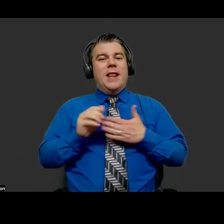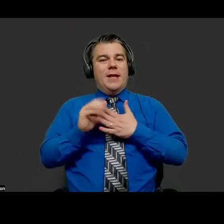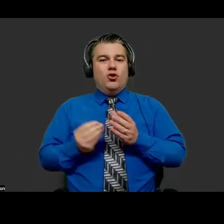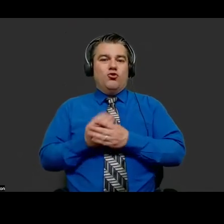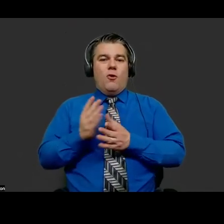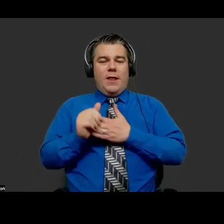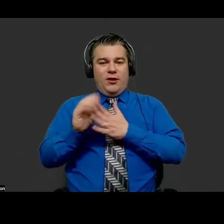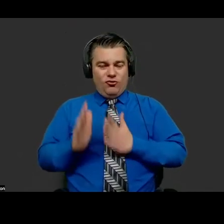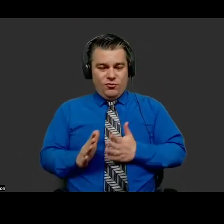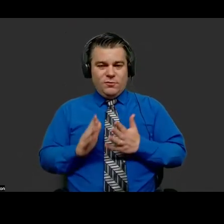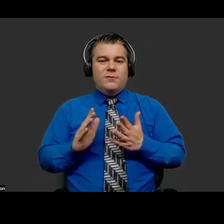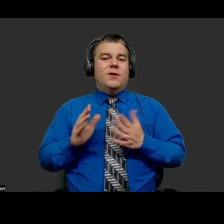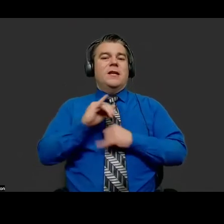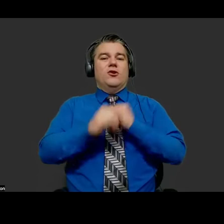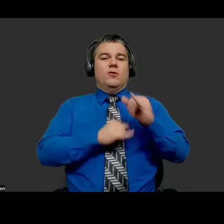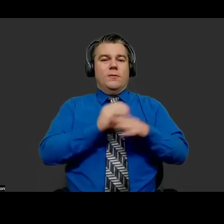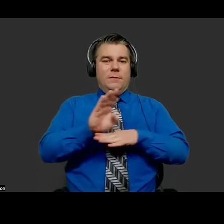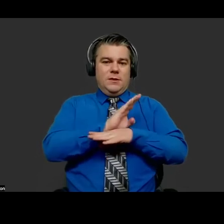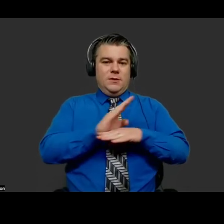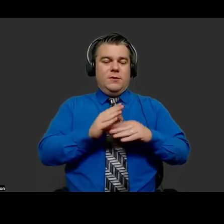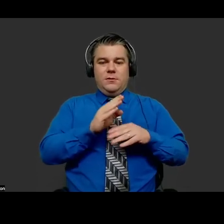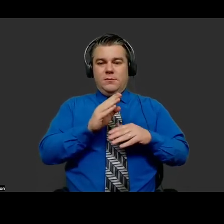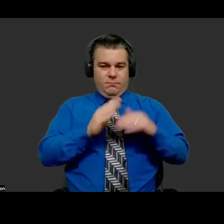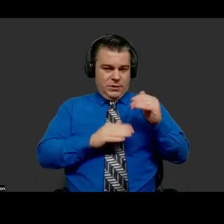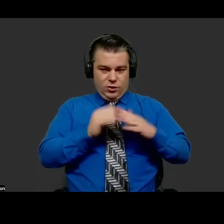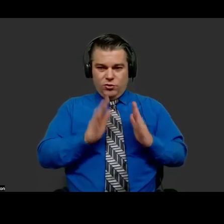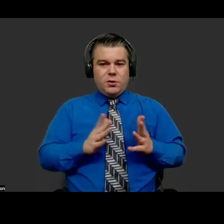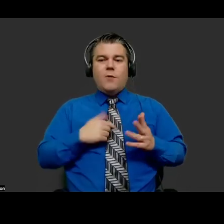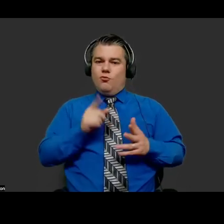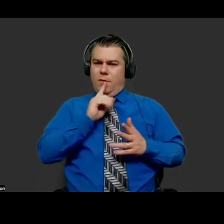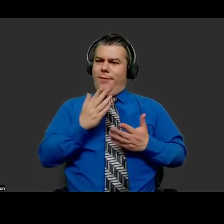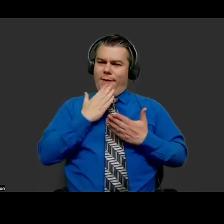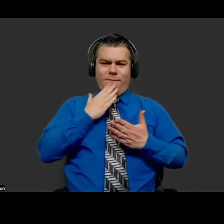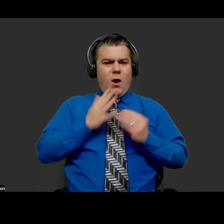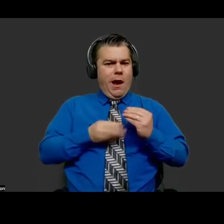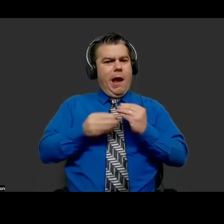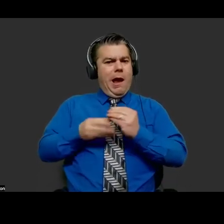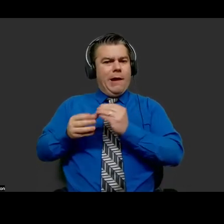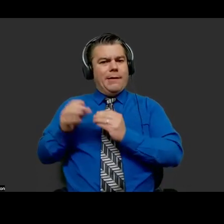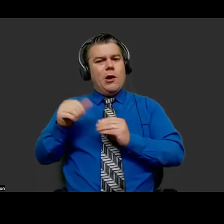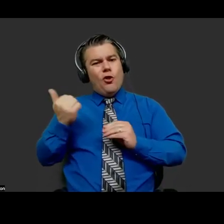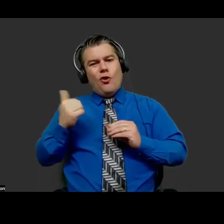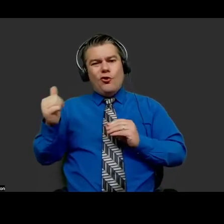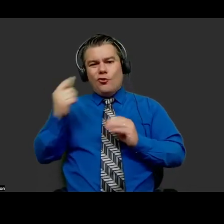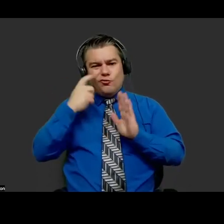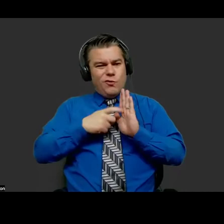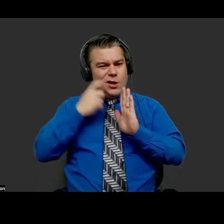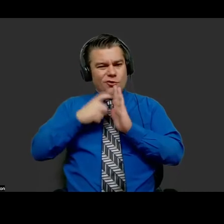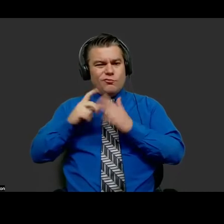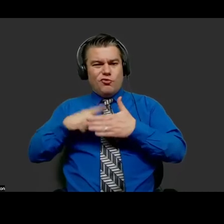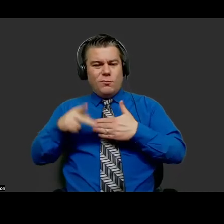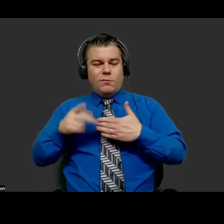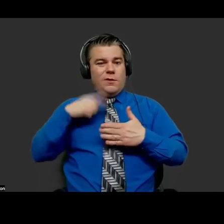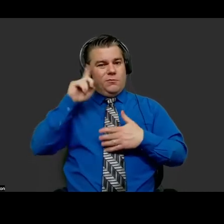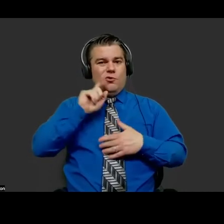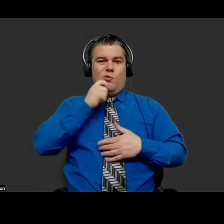Business Builders. I'm really thankful that they added these extra recognition programs. I think that it's so neat because